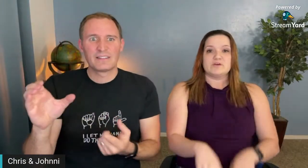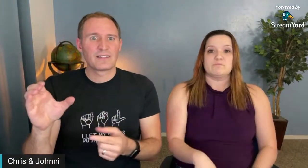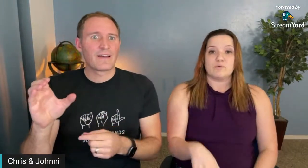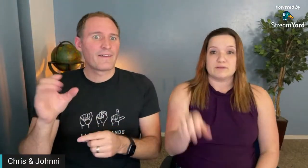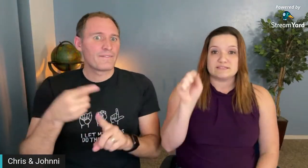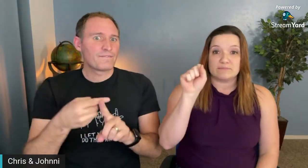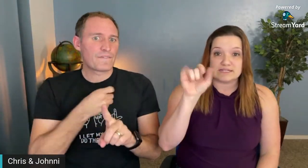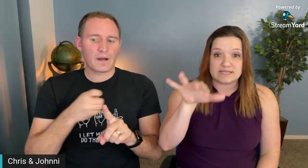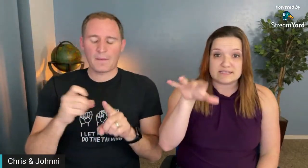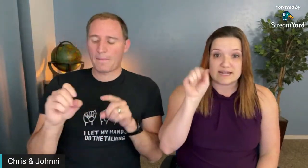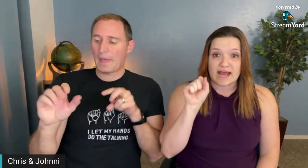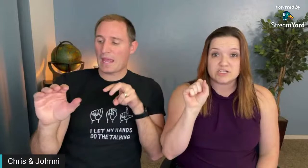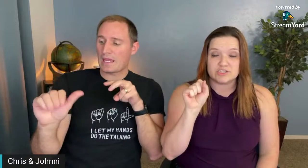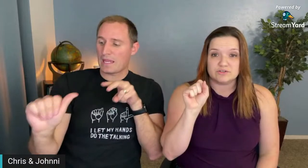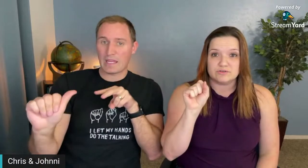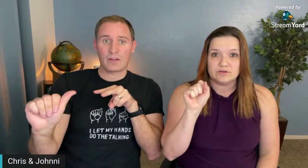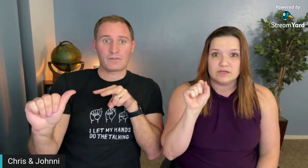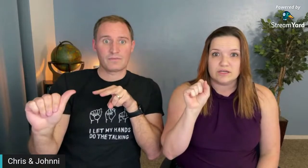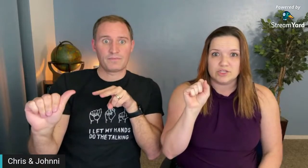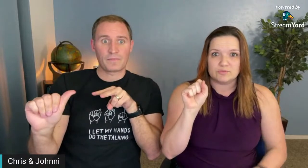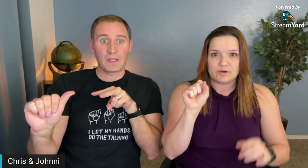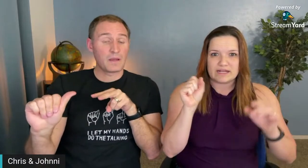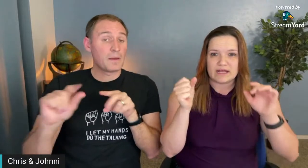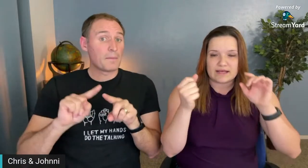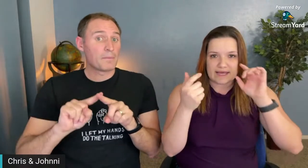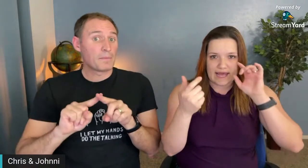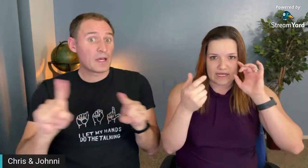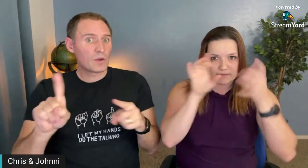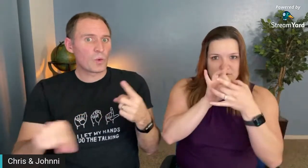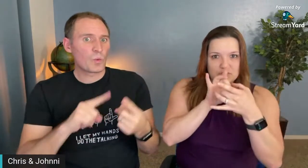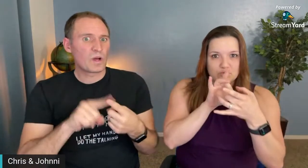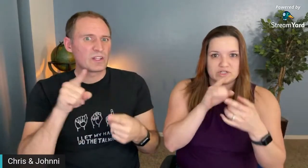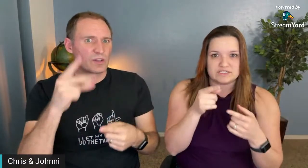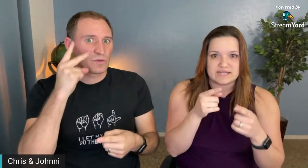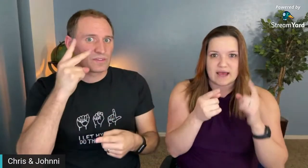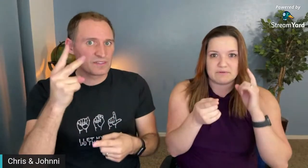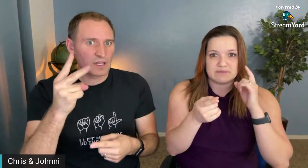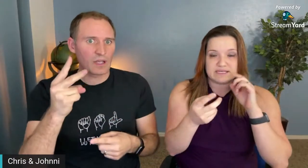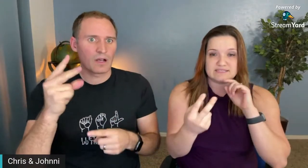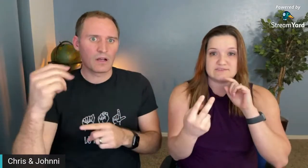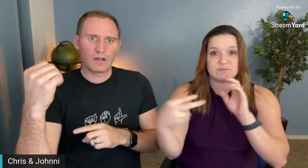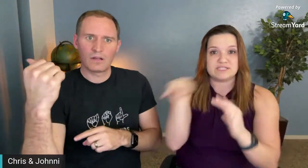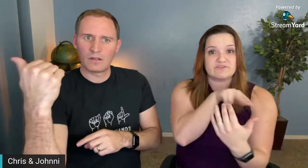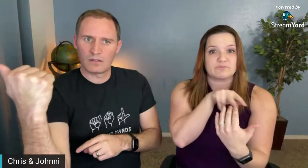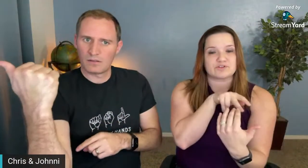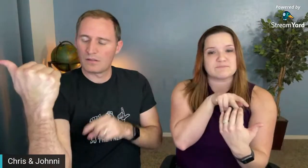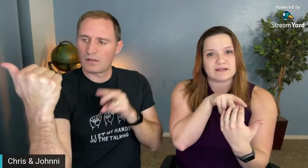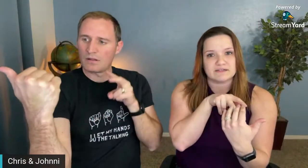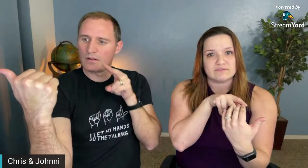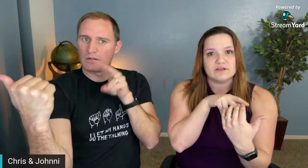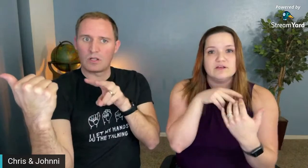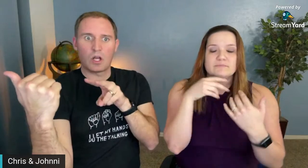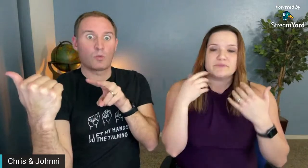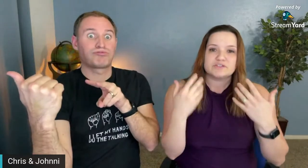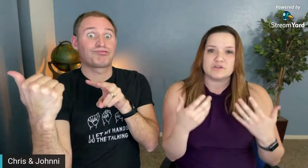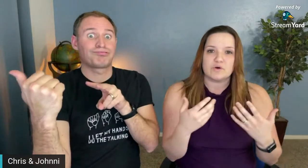But when somebody does it at you, your brain can't compute what just happened because it's from a different perspective. So one